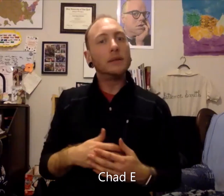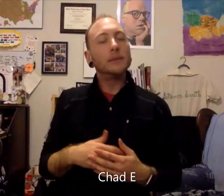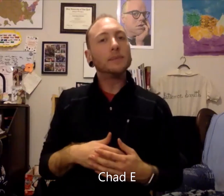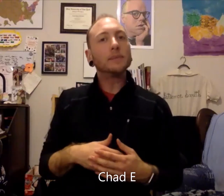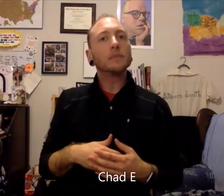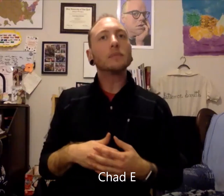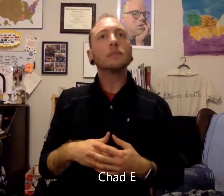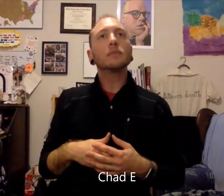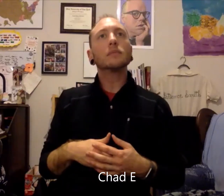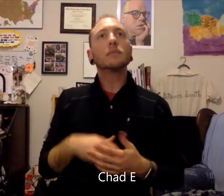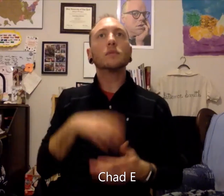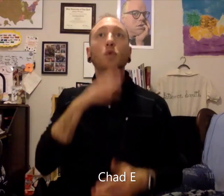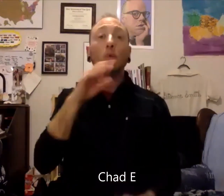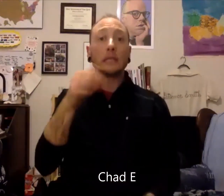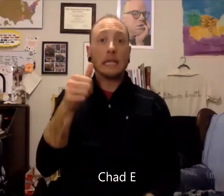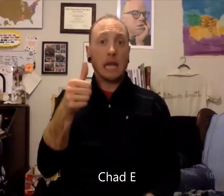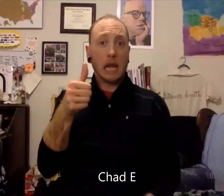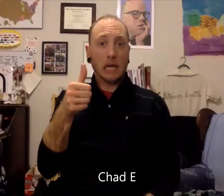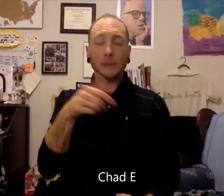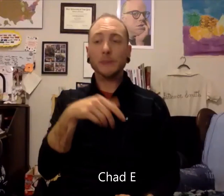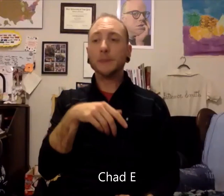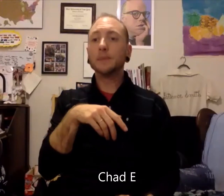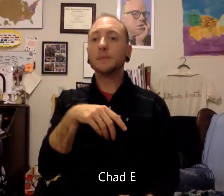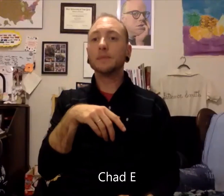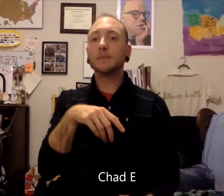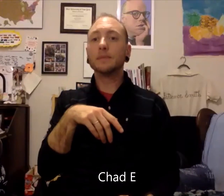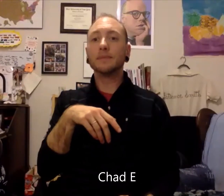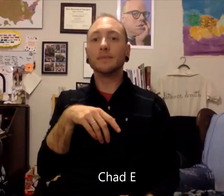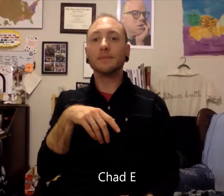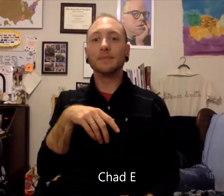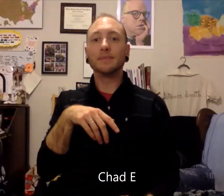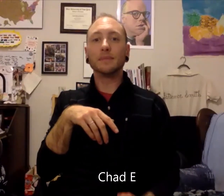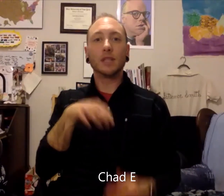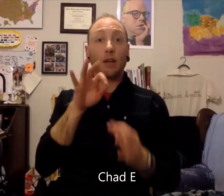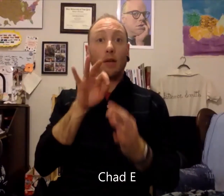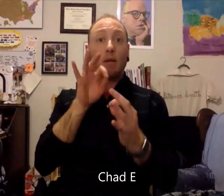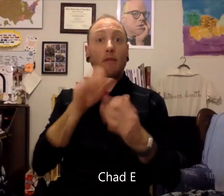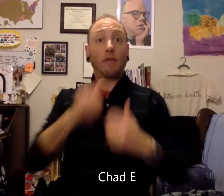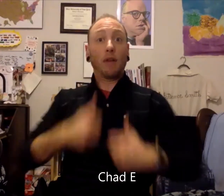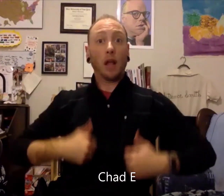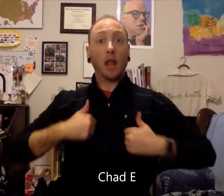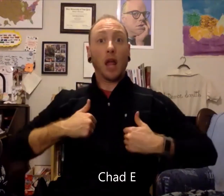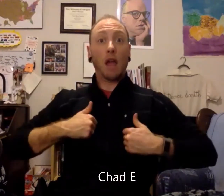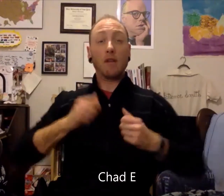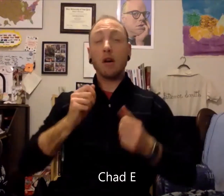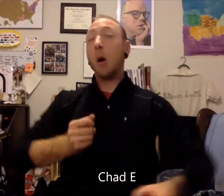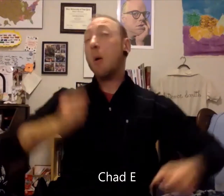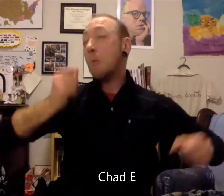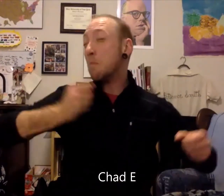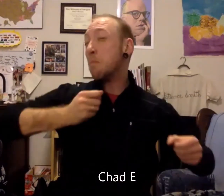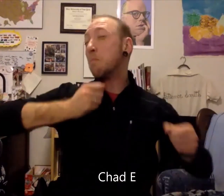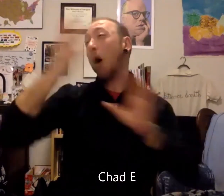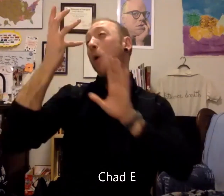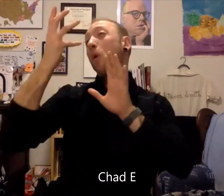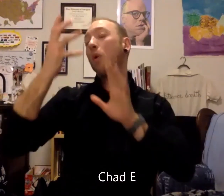10 years old, my perfect life kind of blew apart. My parents got divorced, and it made me just kind